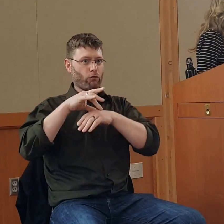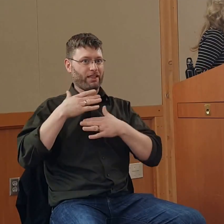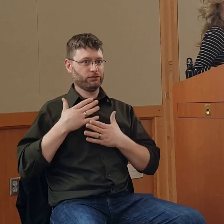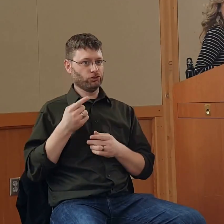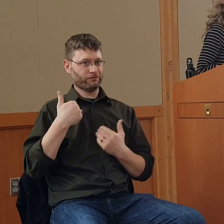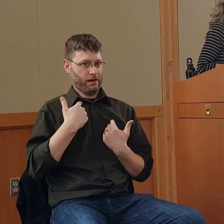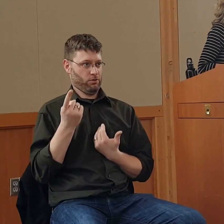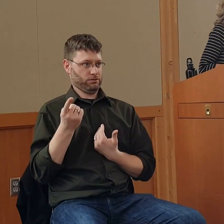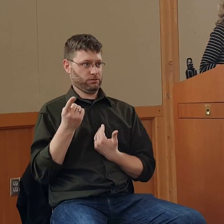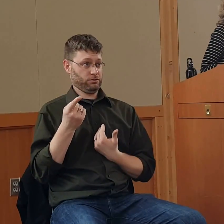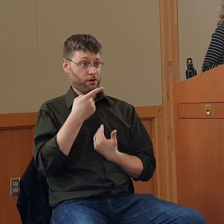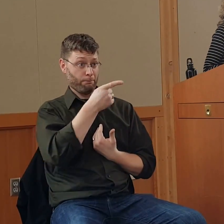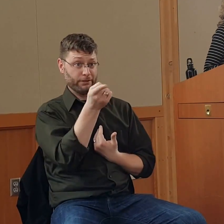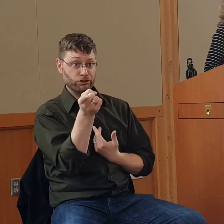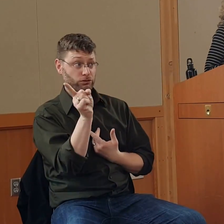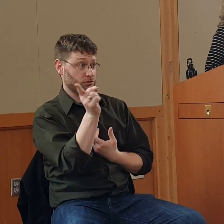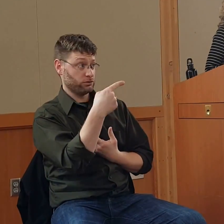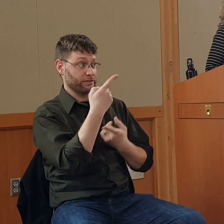I hope not.